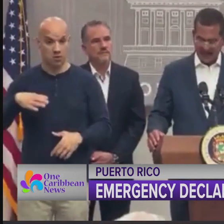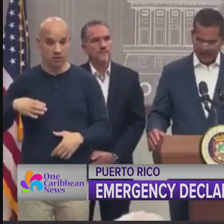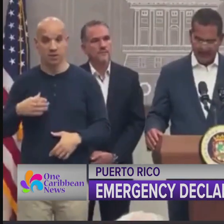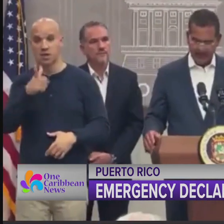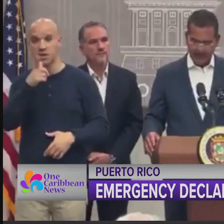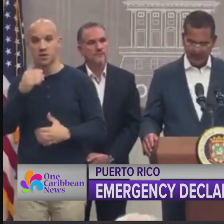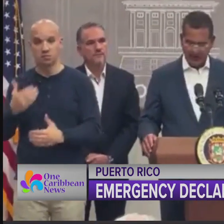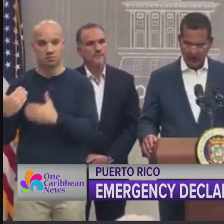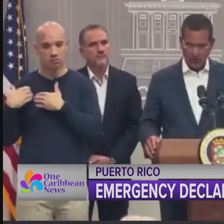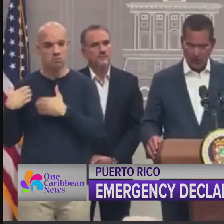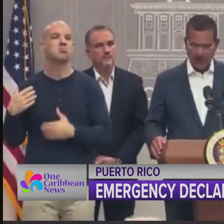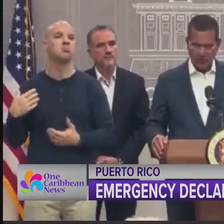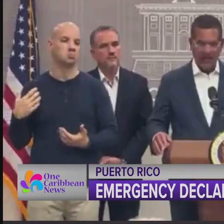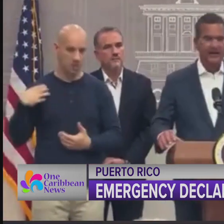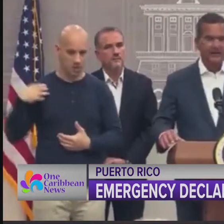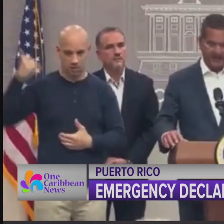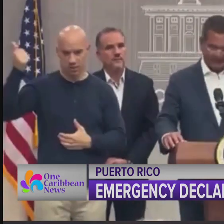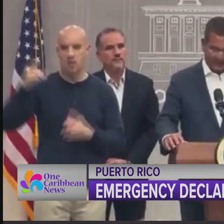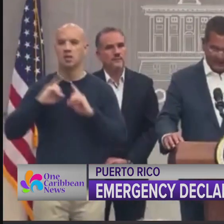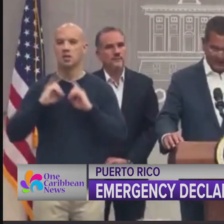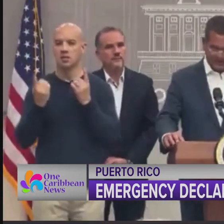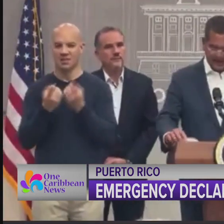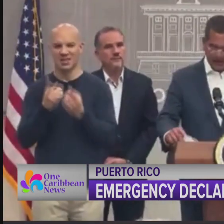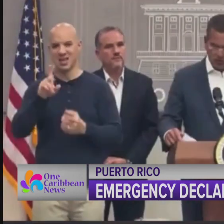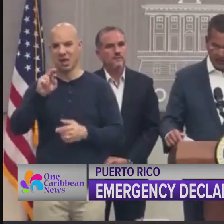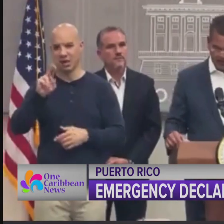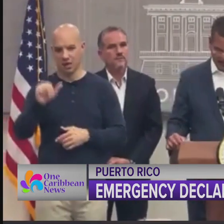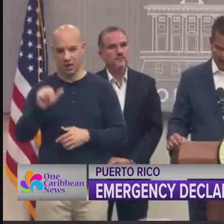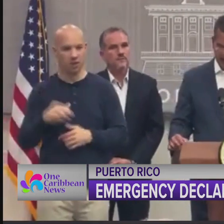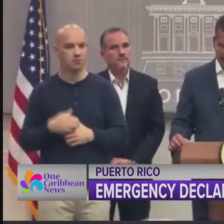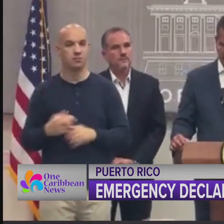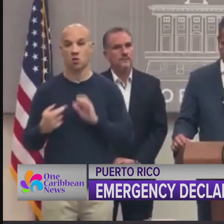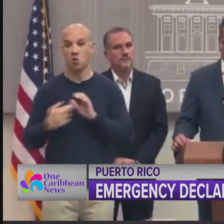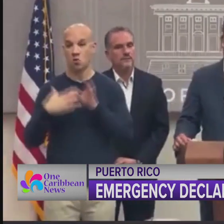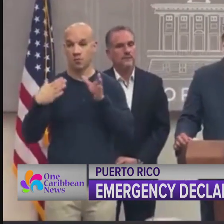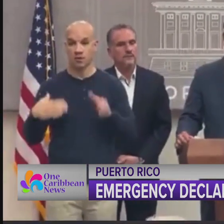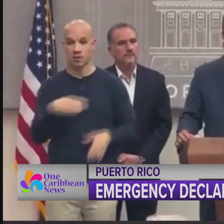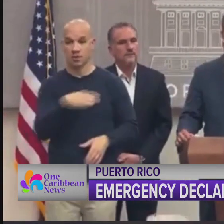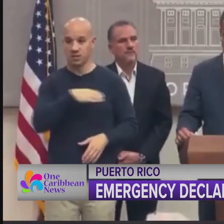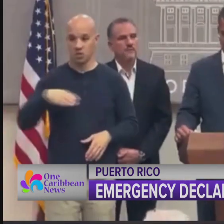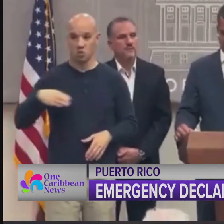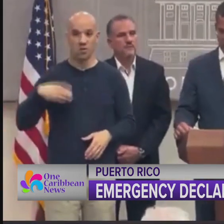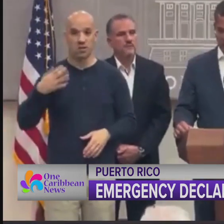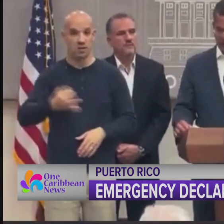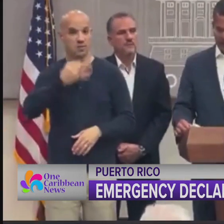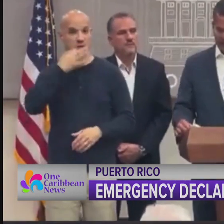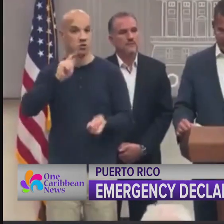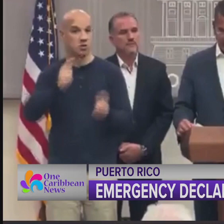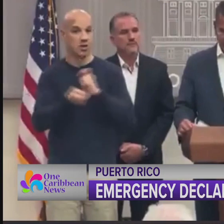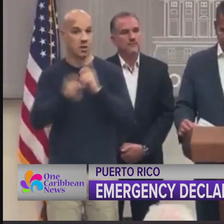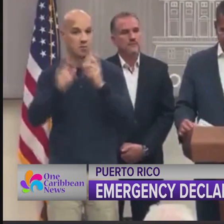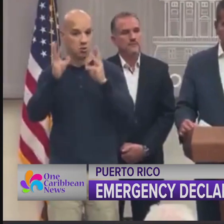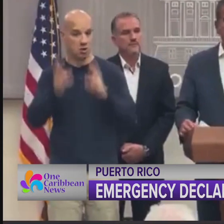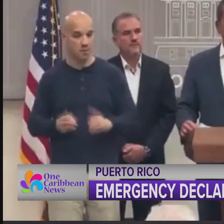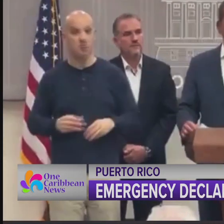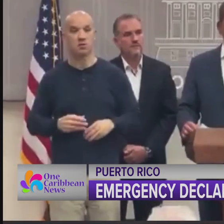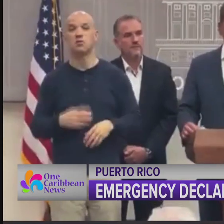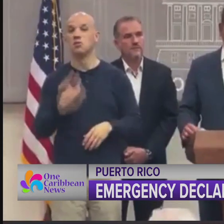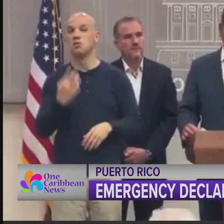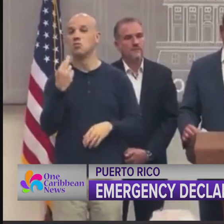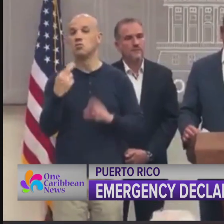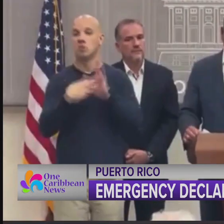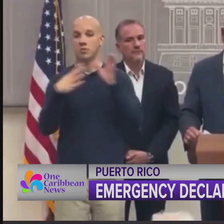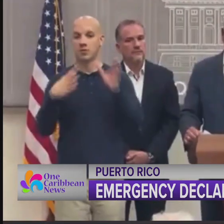of the Institute for Coastal Research and Planning of Puerto Rico of the UPR, approximately 99 kilometers